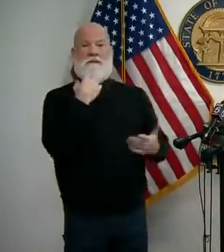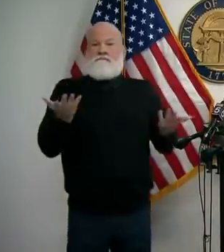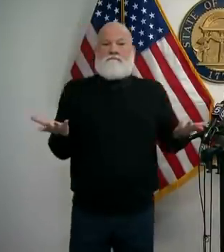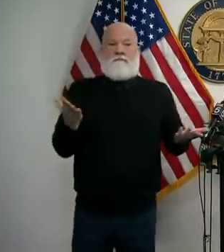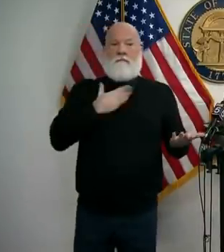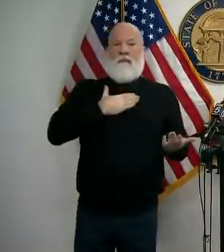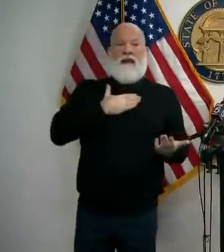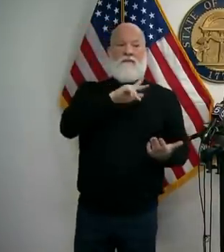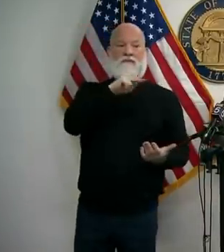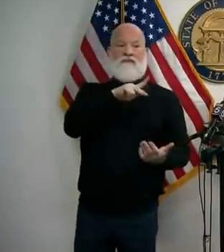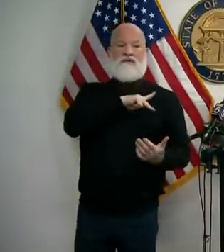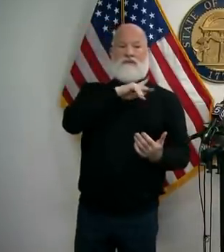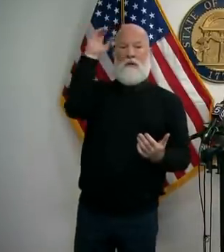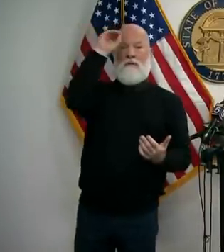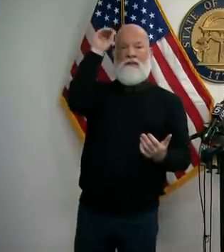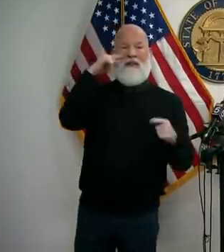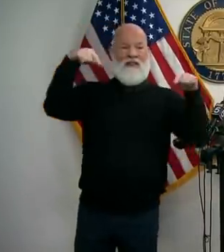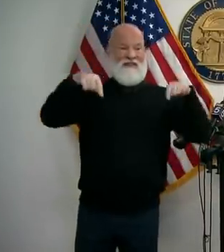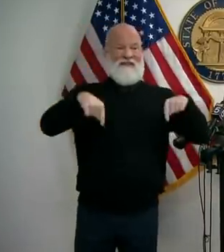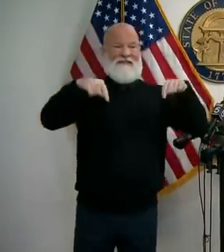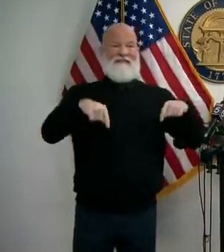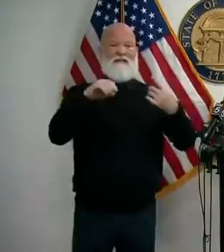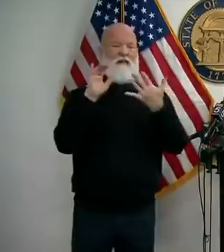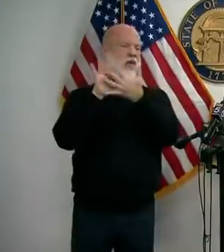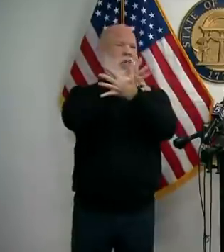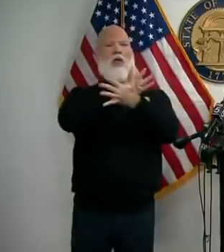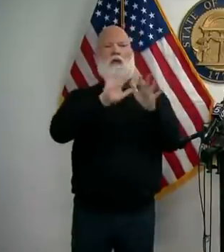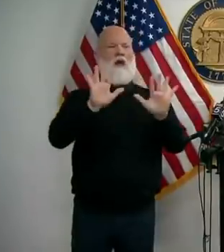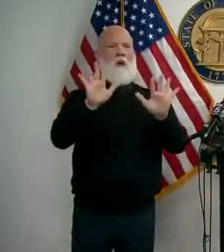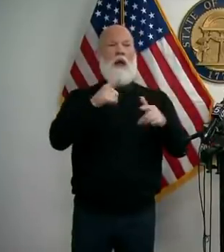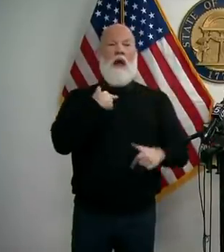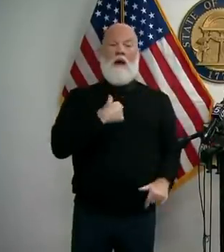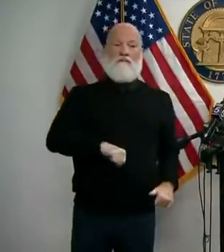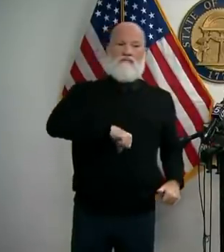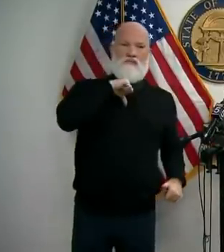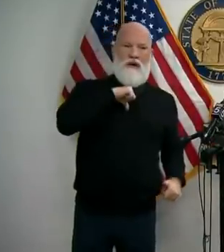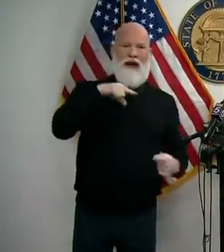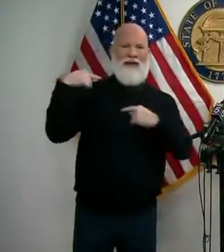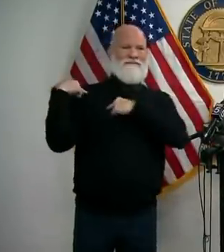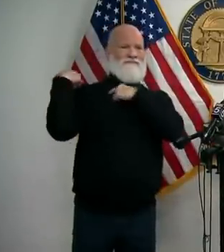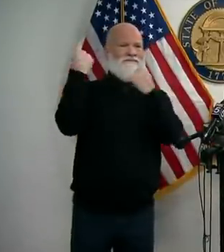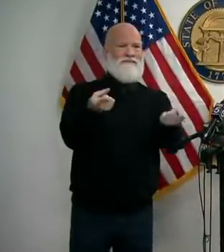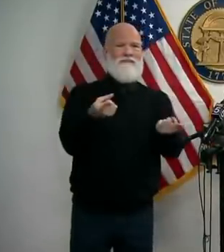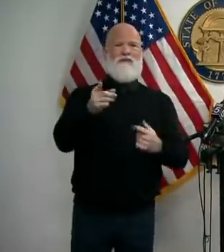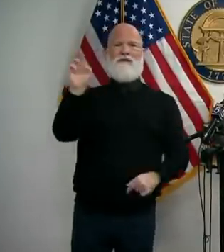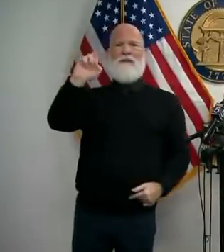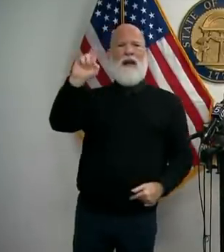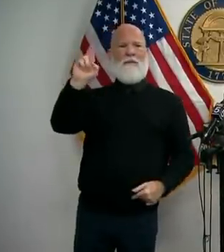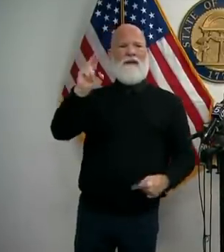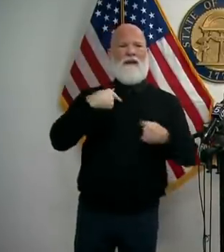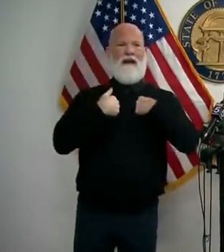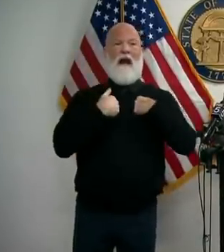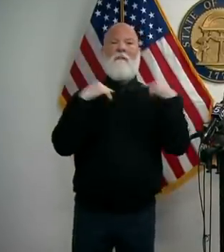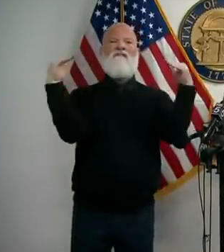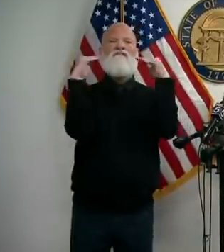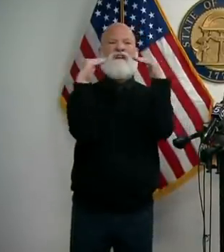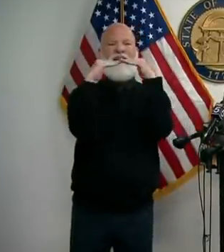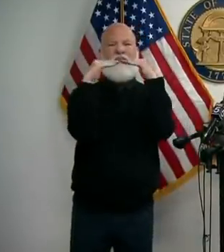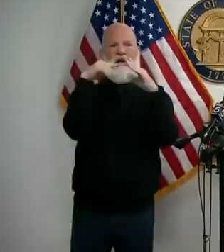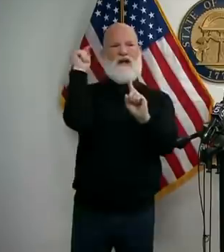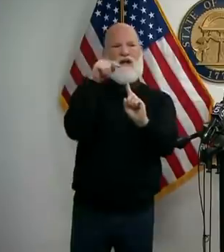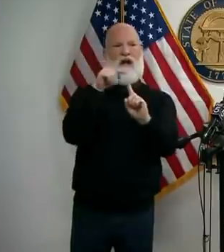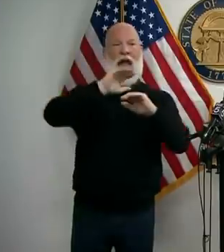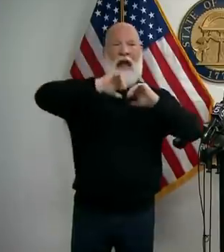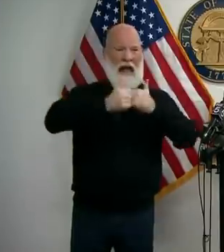blended position. And I'm a well-known Republican. I can't really hide that fact, but I try to make sure I walk the line, and I think with the way this office has conducted itself, it would have been a hell